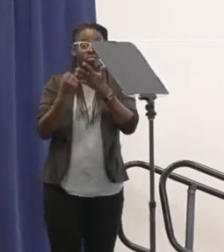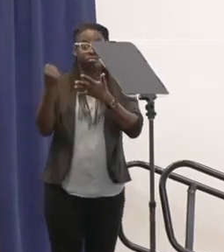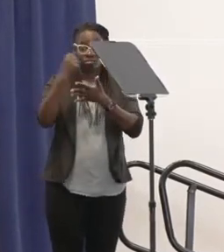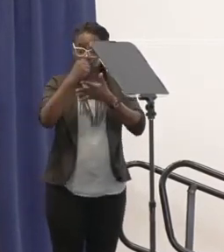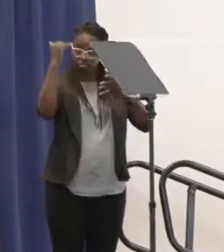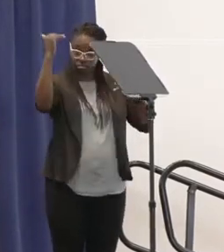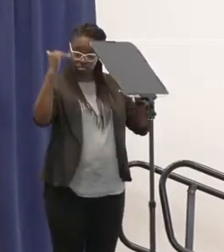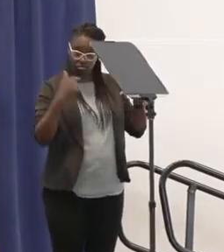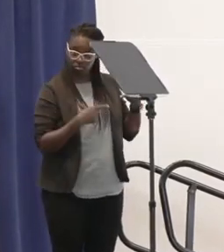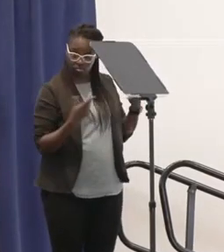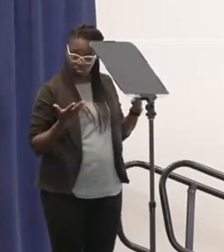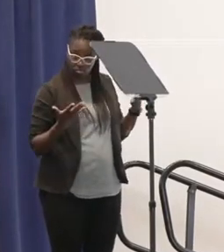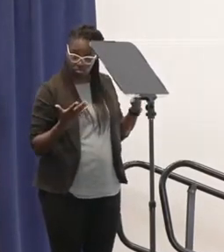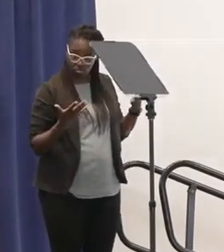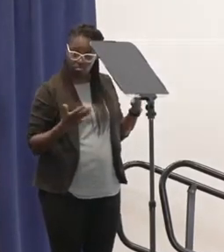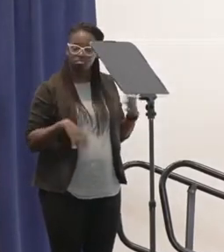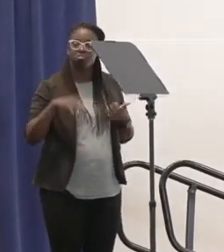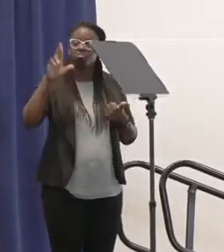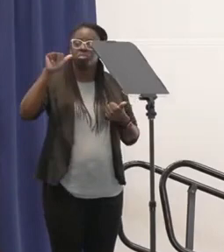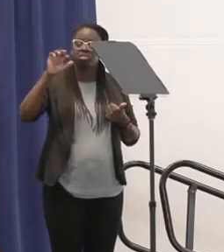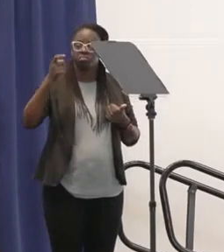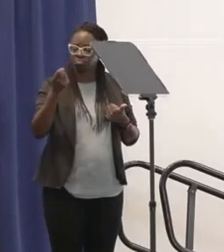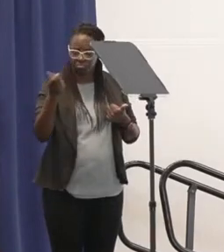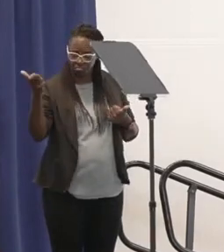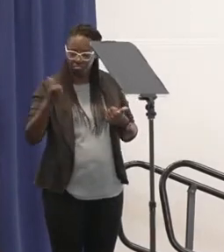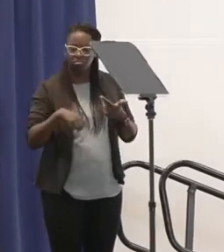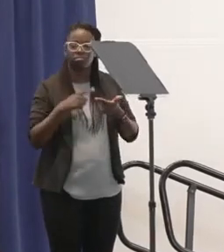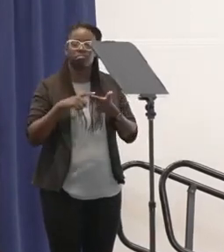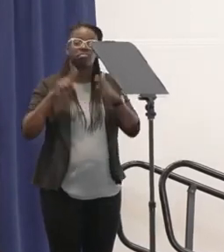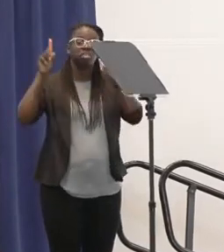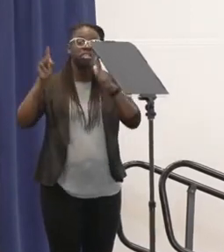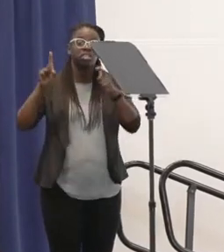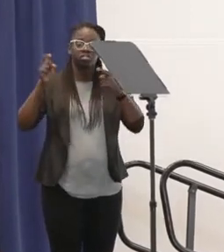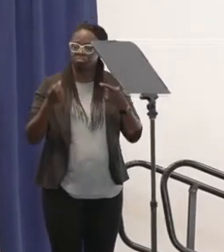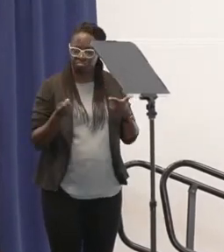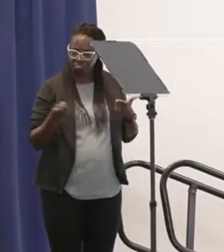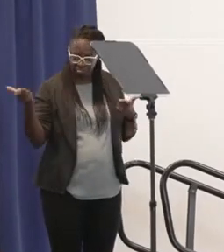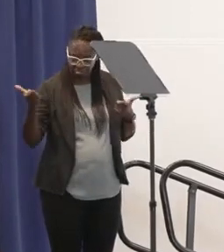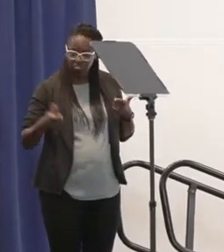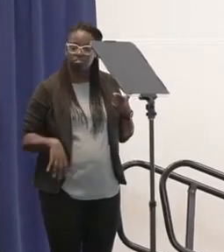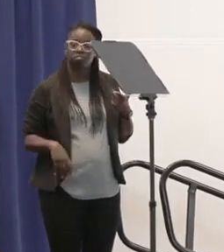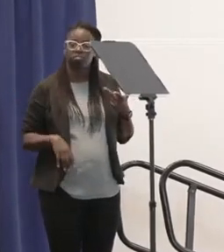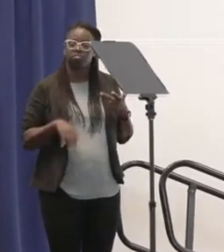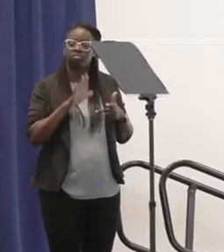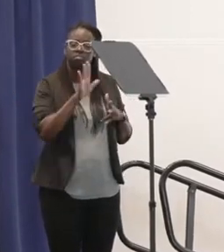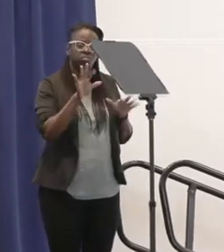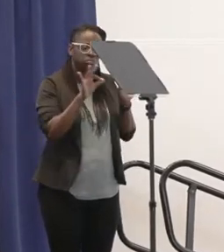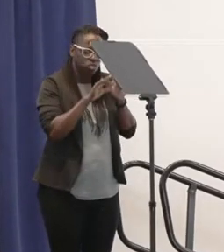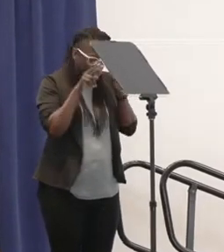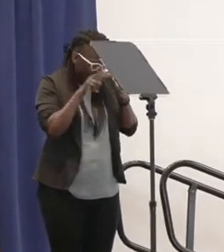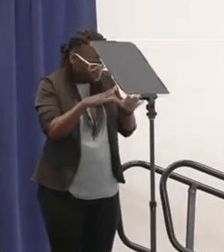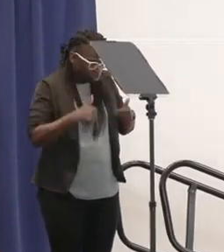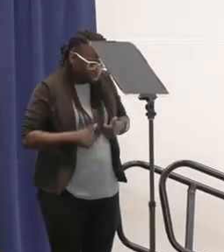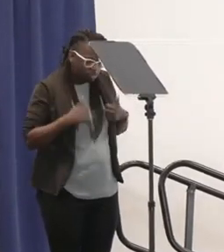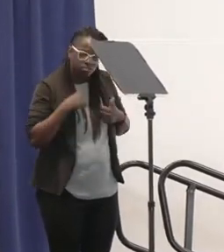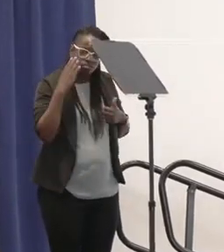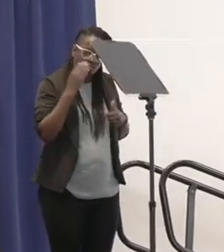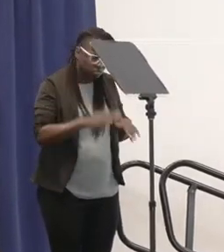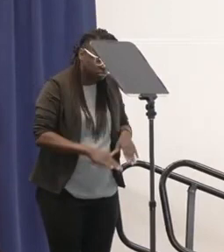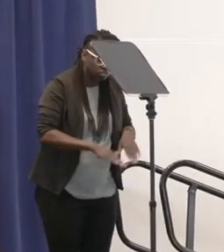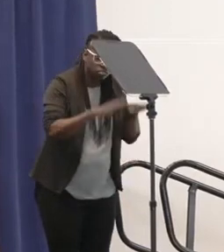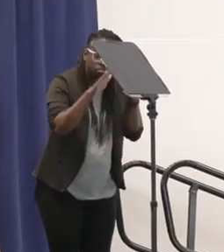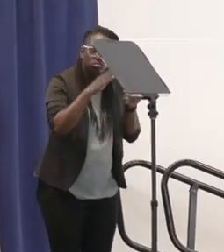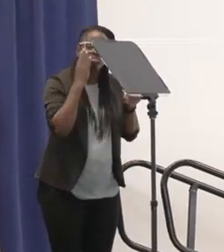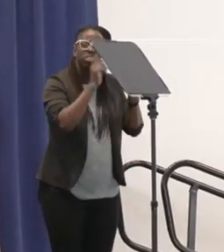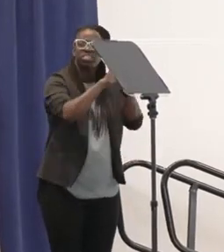scores to actually consider an applicant's life experiences, how they overcome adversity, and how those